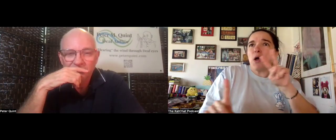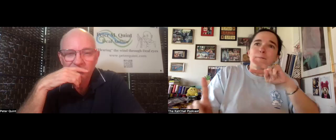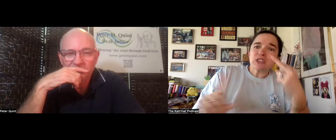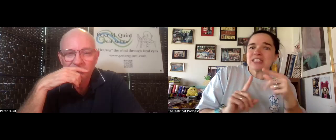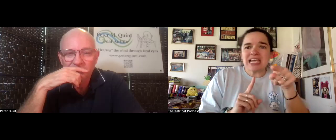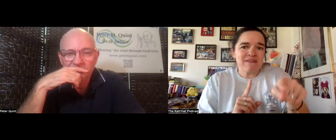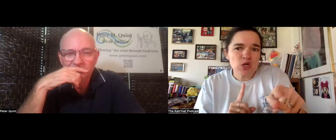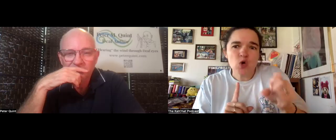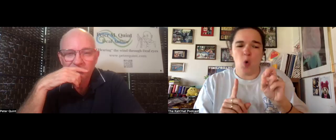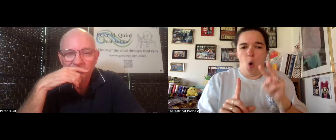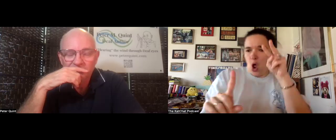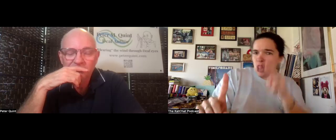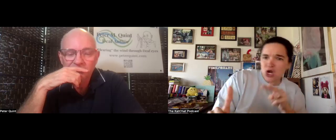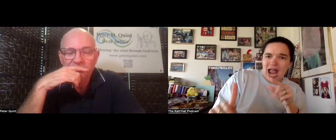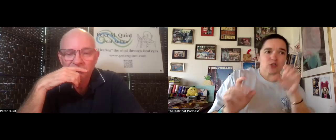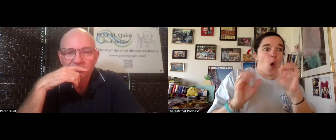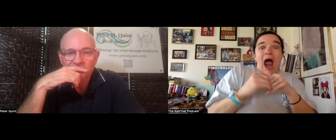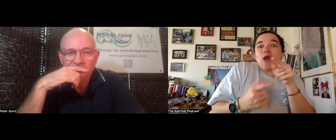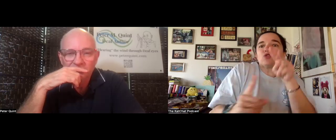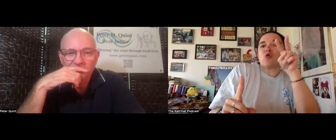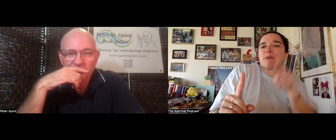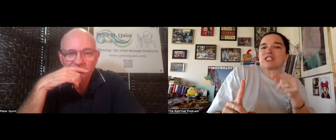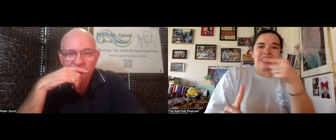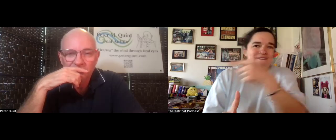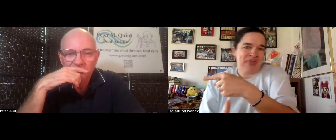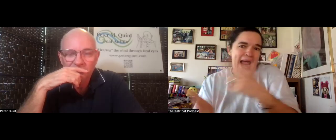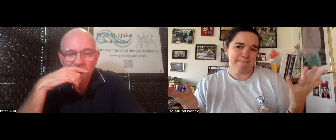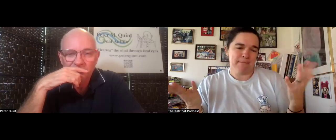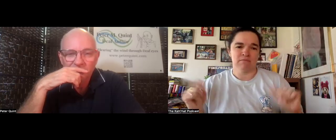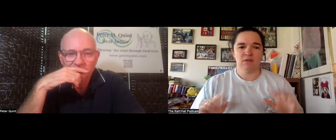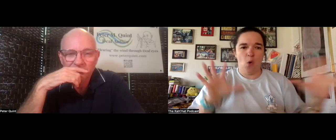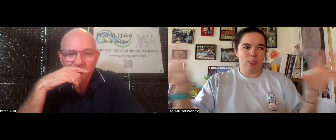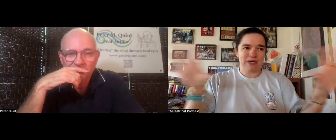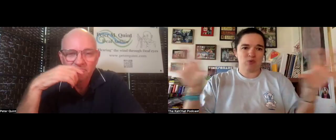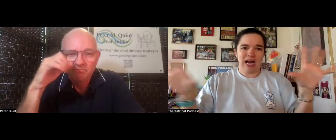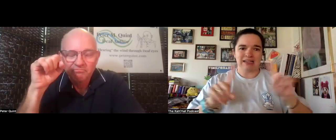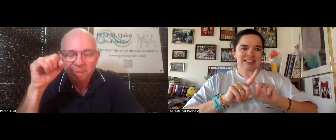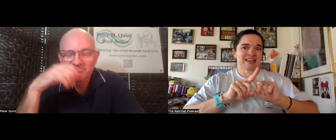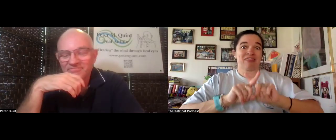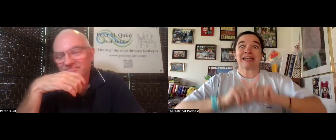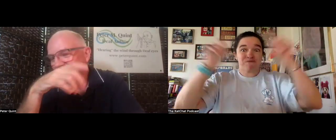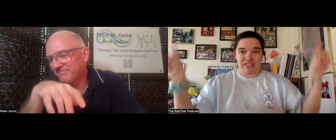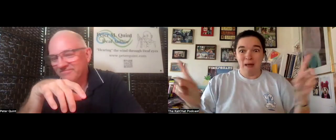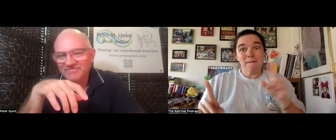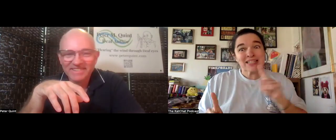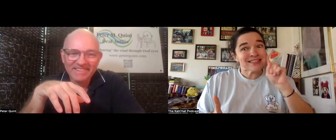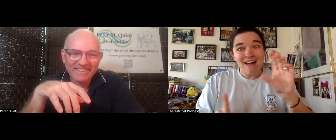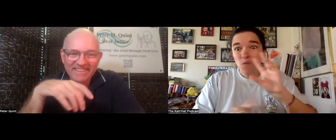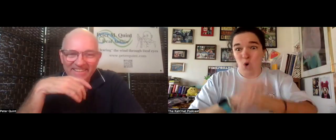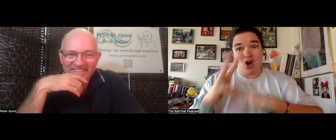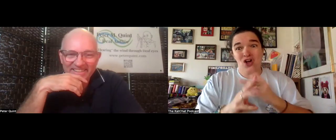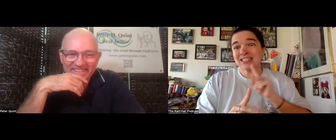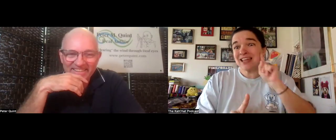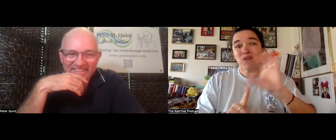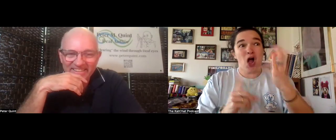that perceive you or look at you or how do you perceive them with between the difference because